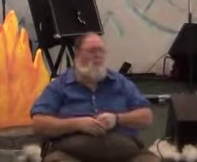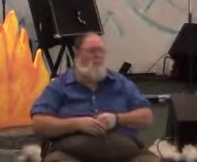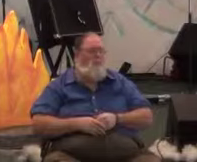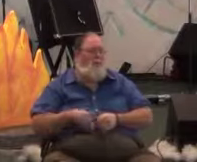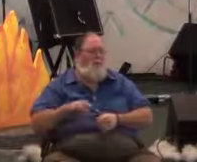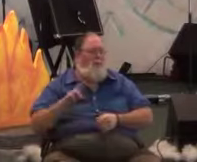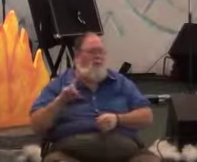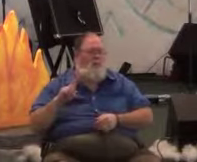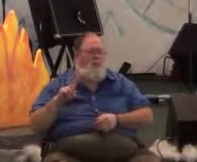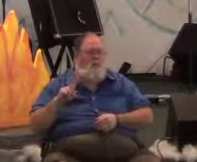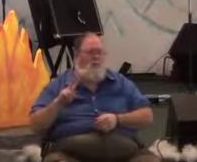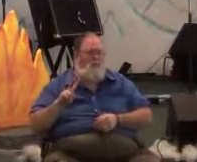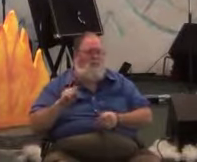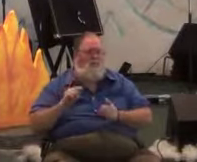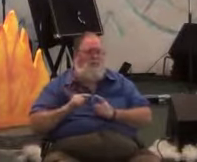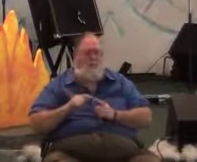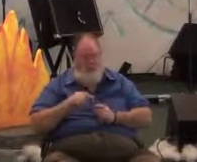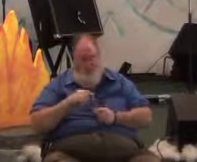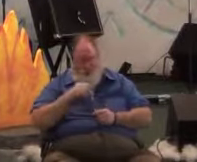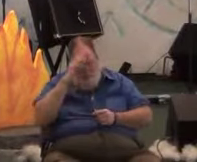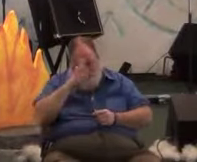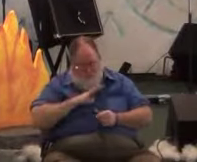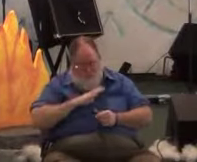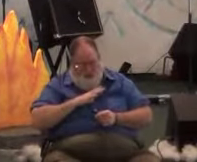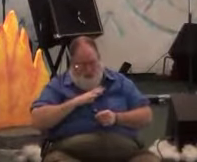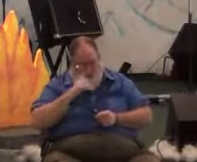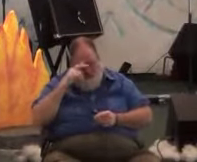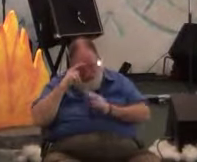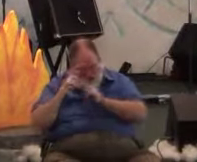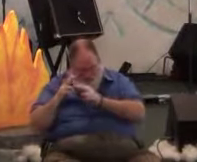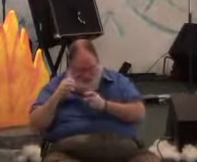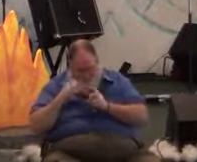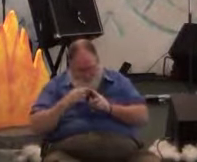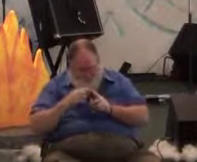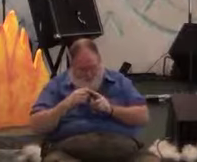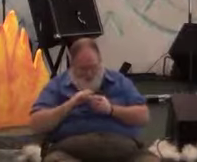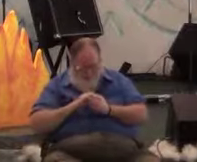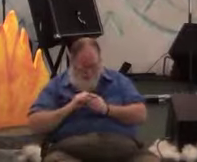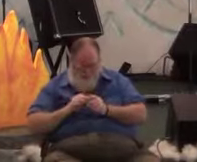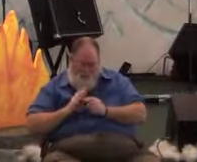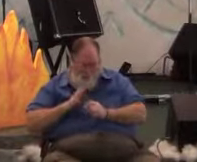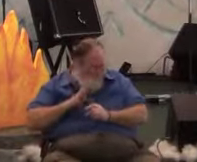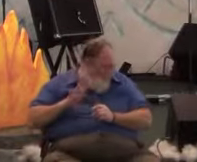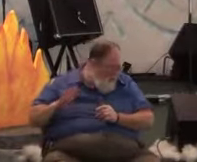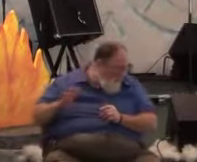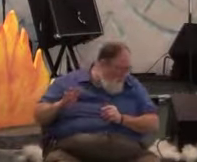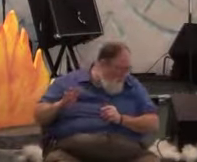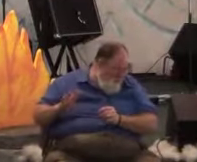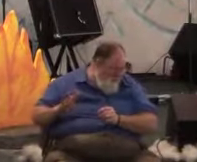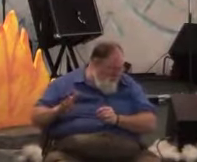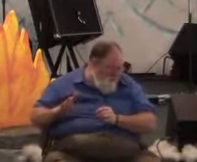It is to a man's honor to avoid strife, but every fool is quick to